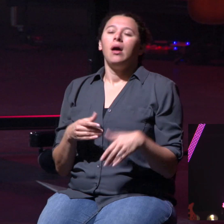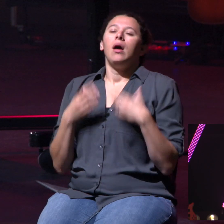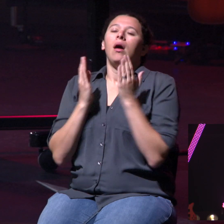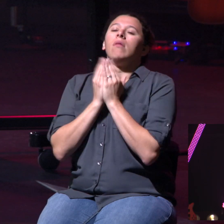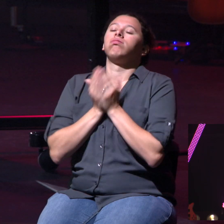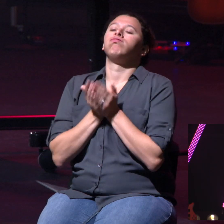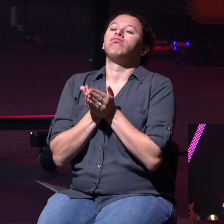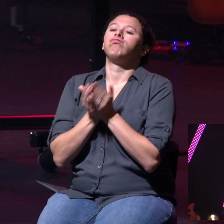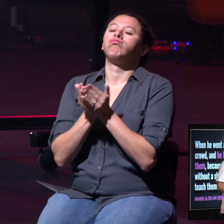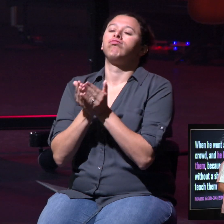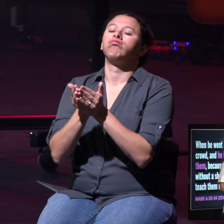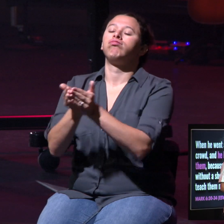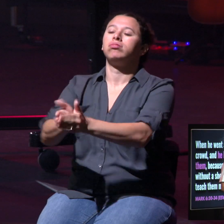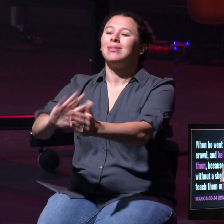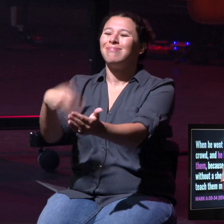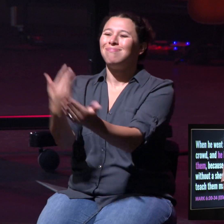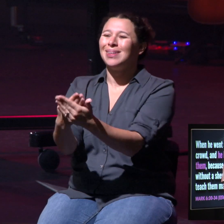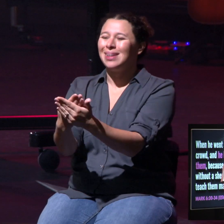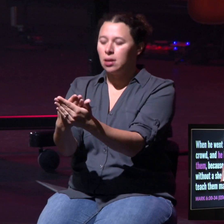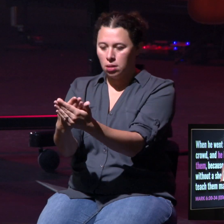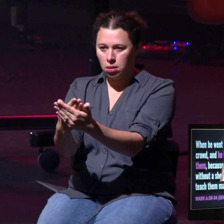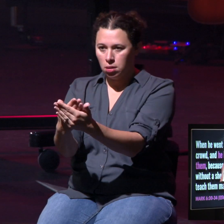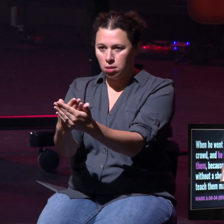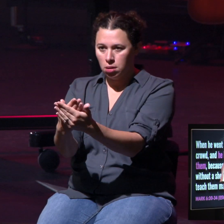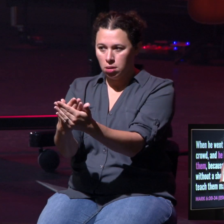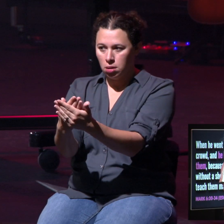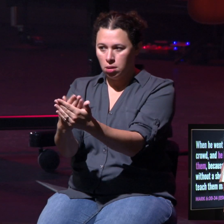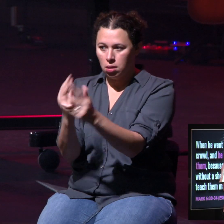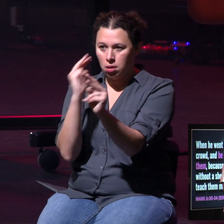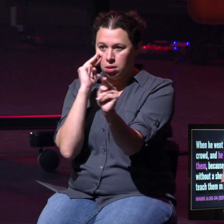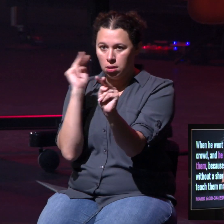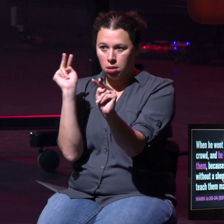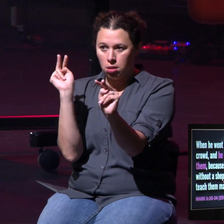side, and they see thousands of